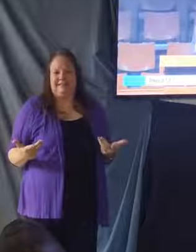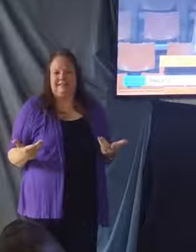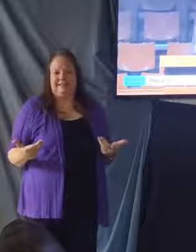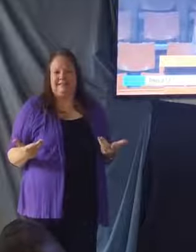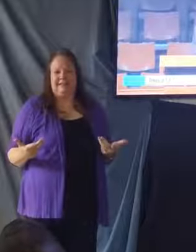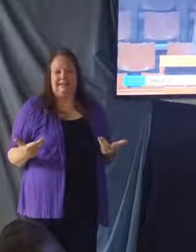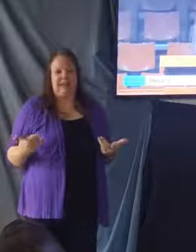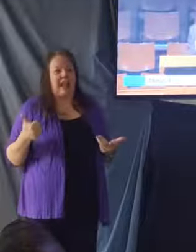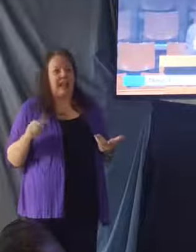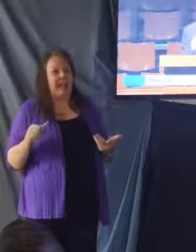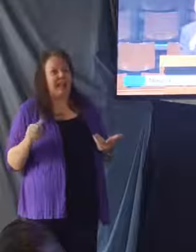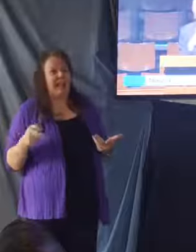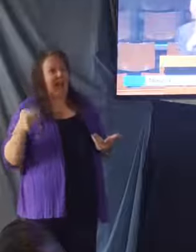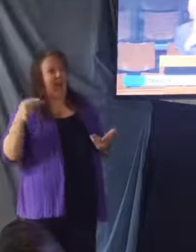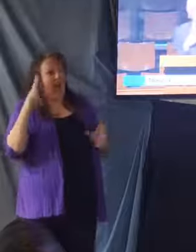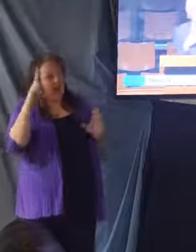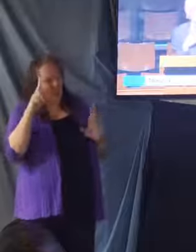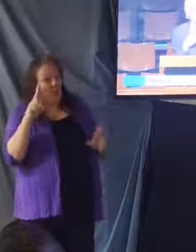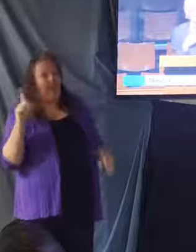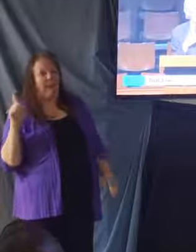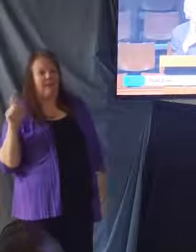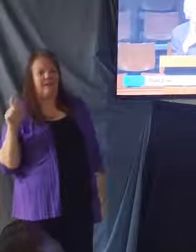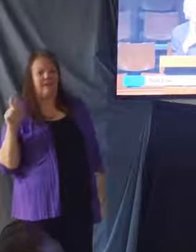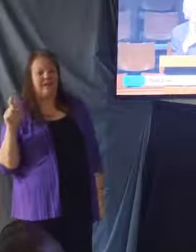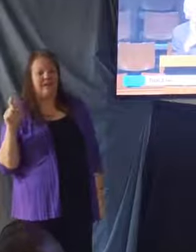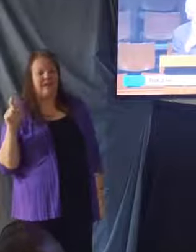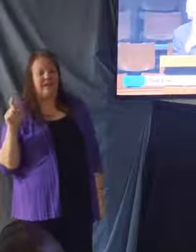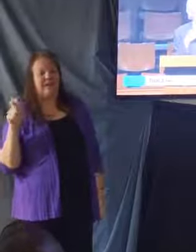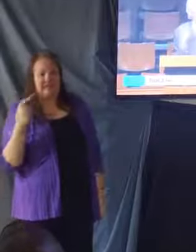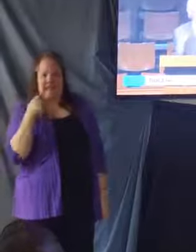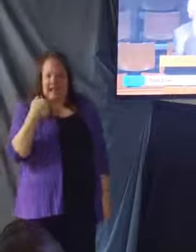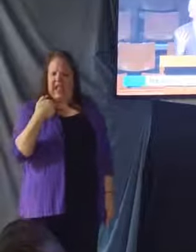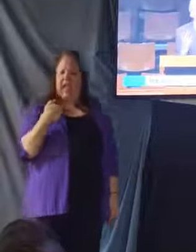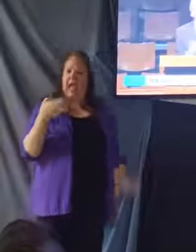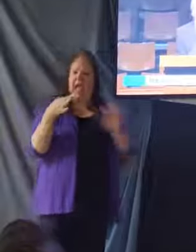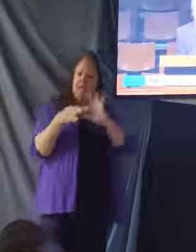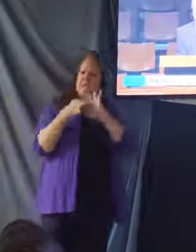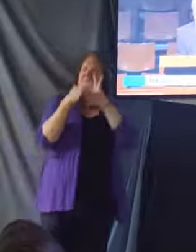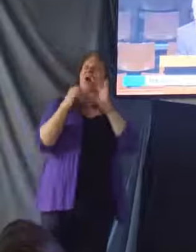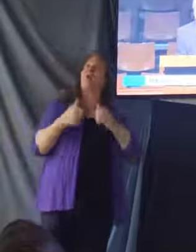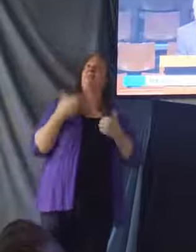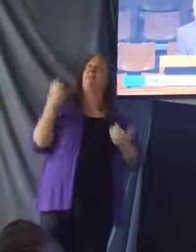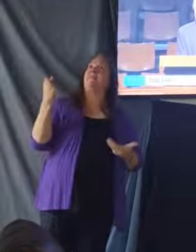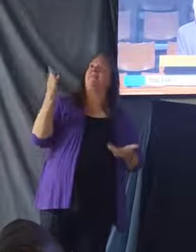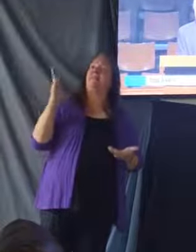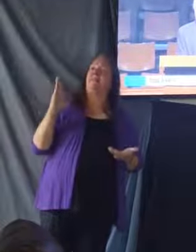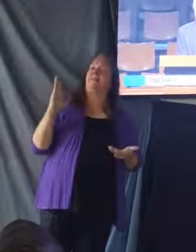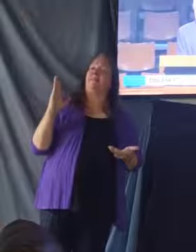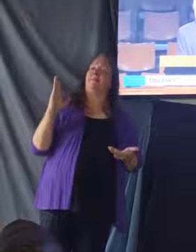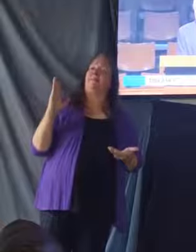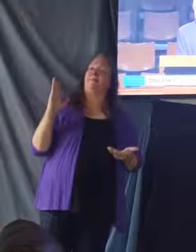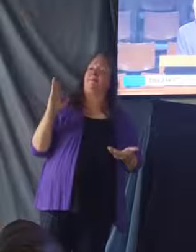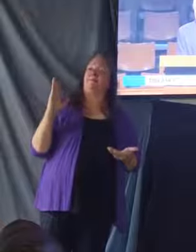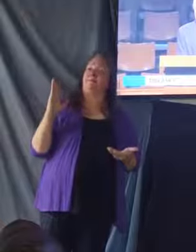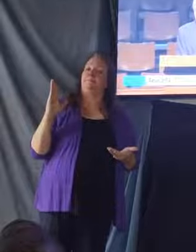Is there any higher honor than to say you belong to the living God?